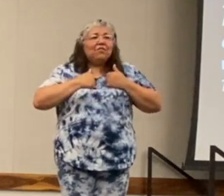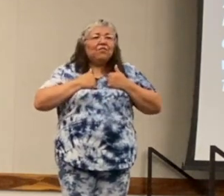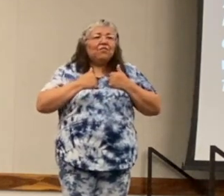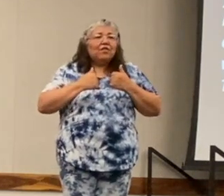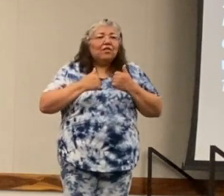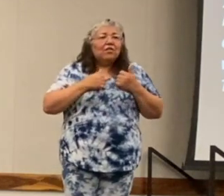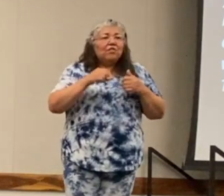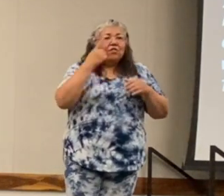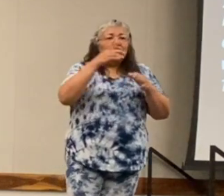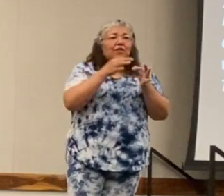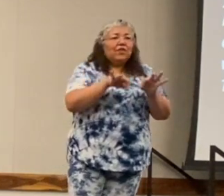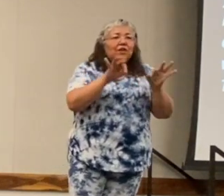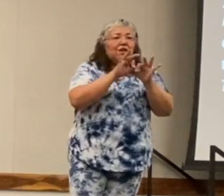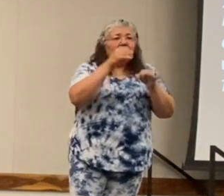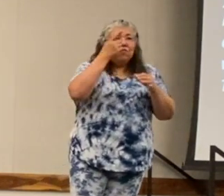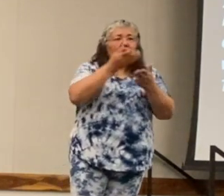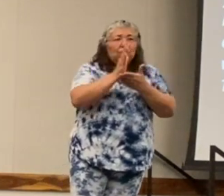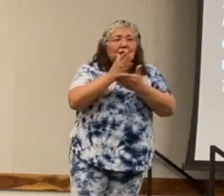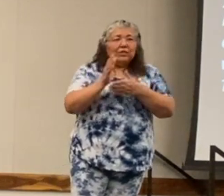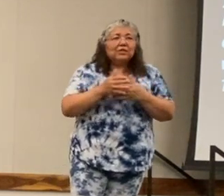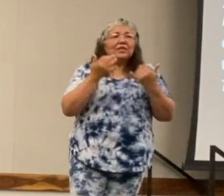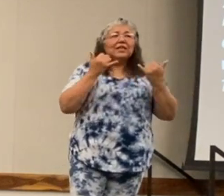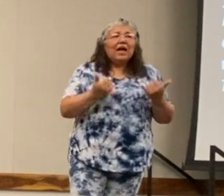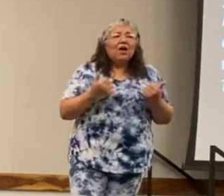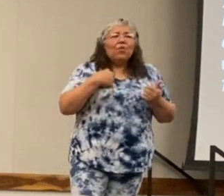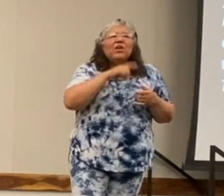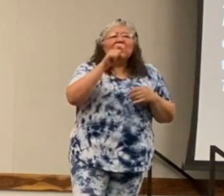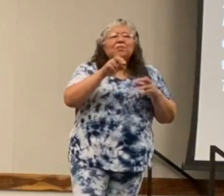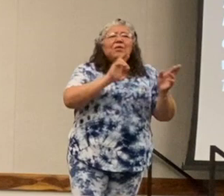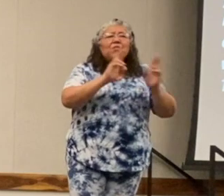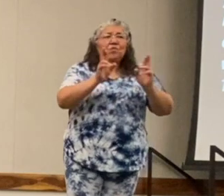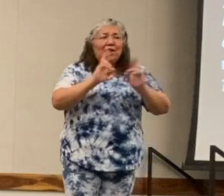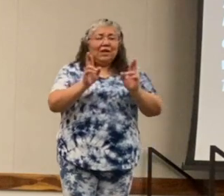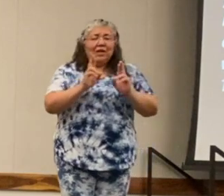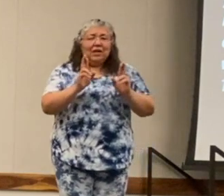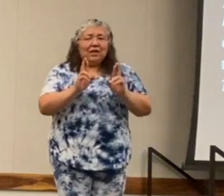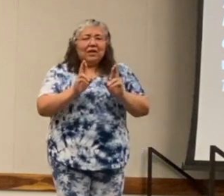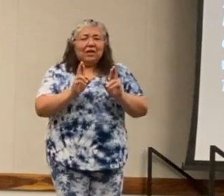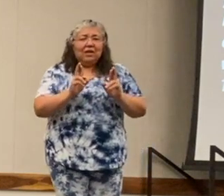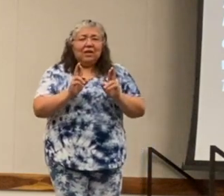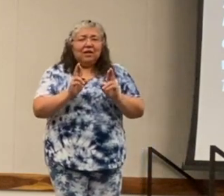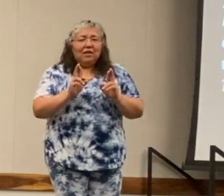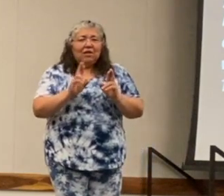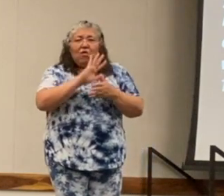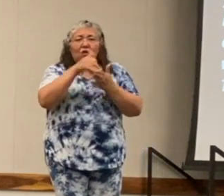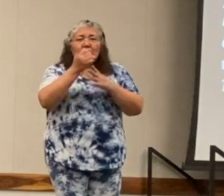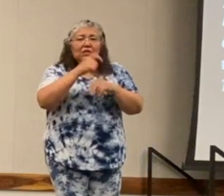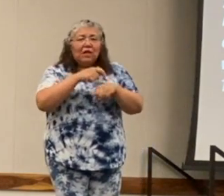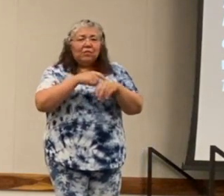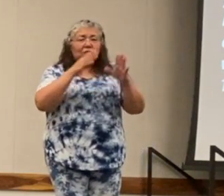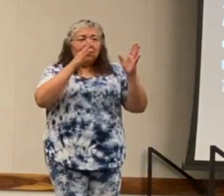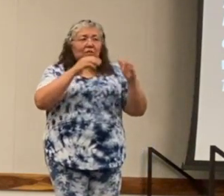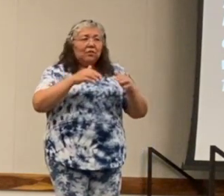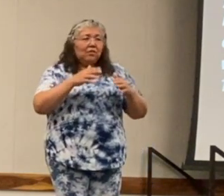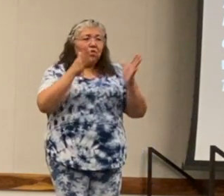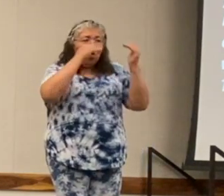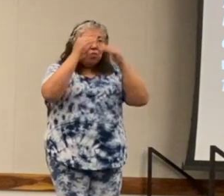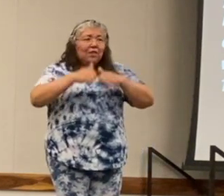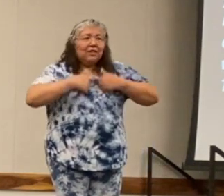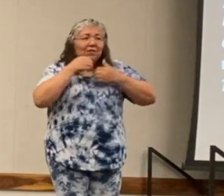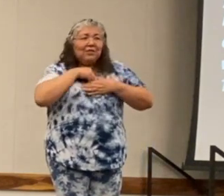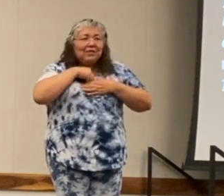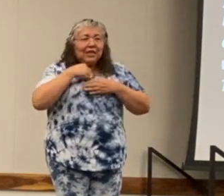with righteousness. So we got to be ready at all times to share about the hope who lives inside of us. Amen?